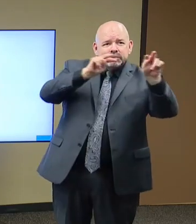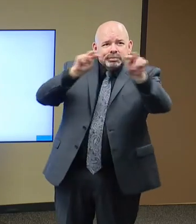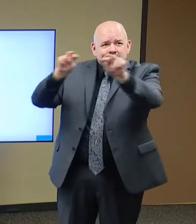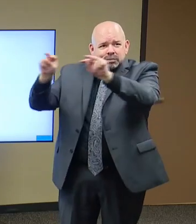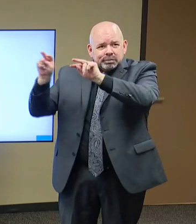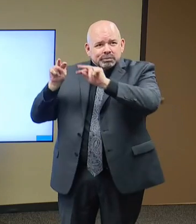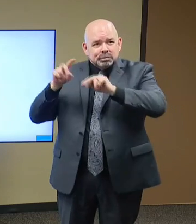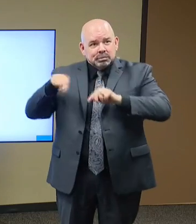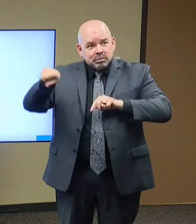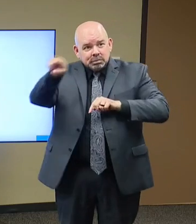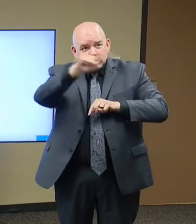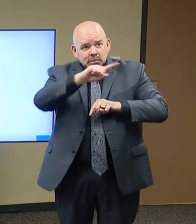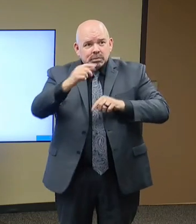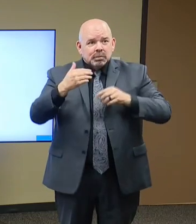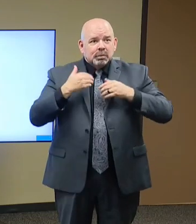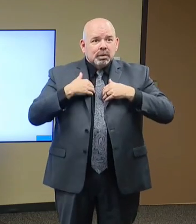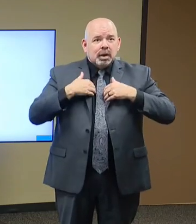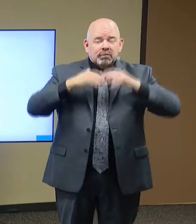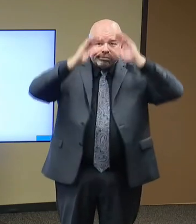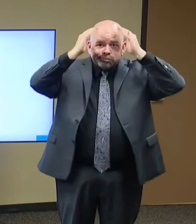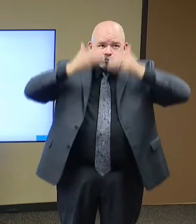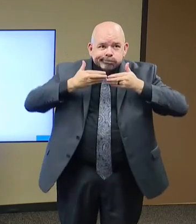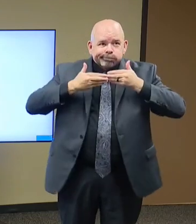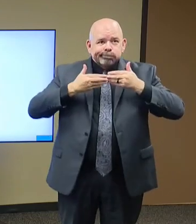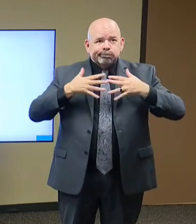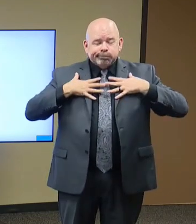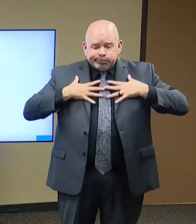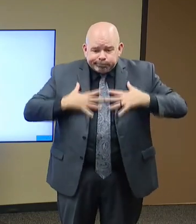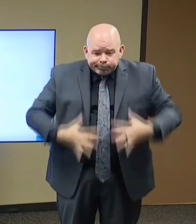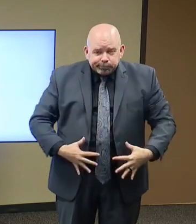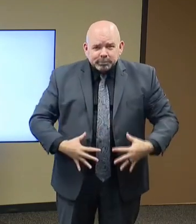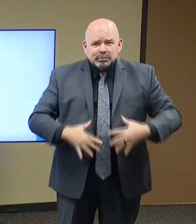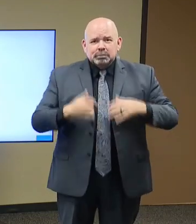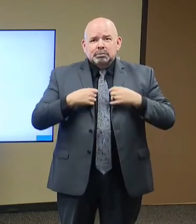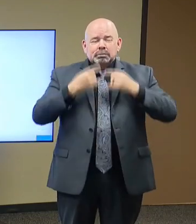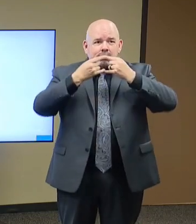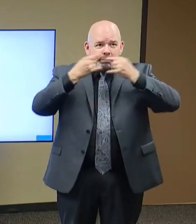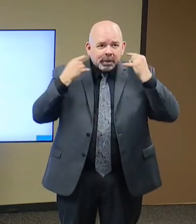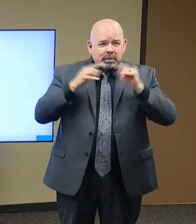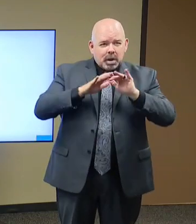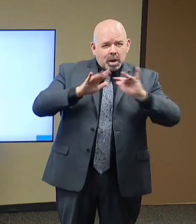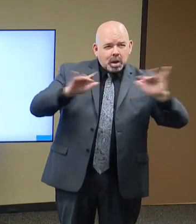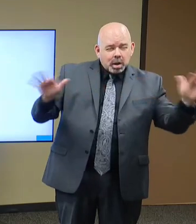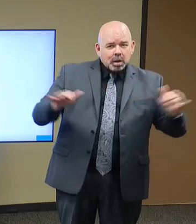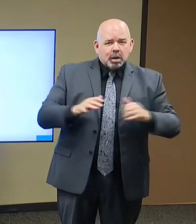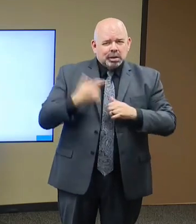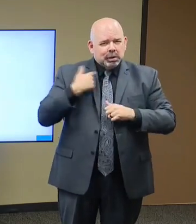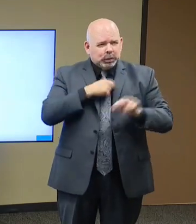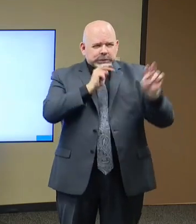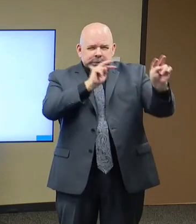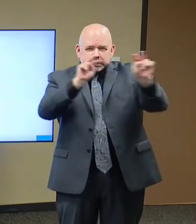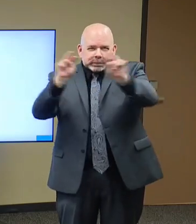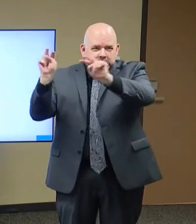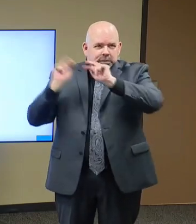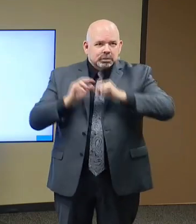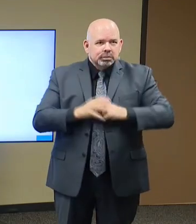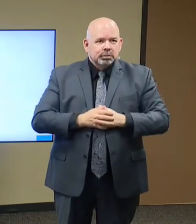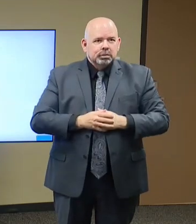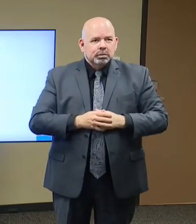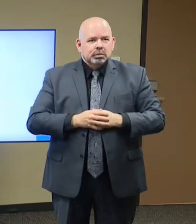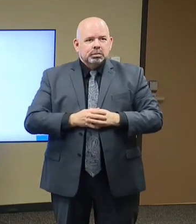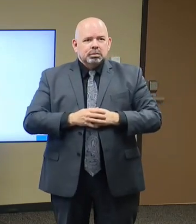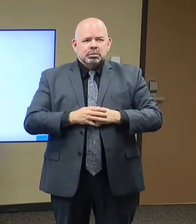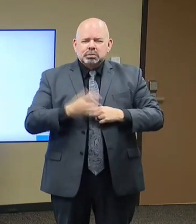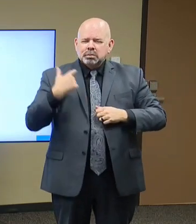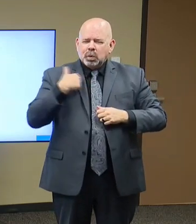sufficient personnel and PPE, things like that are some of what we've been looking at. And that's